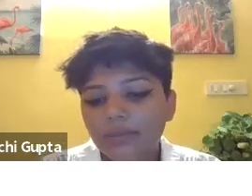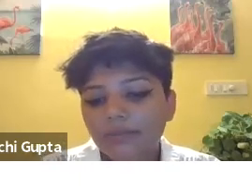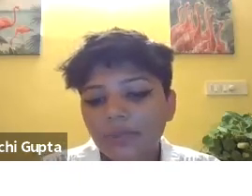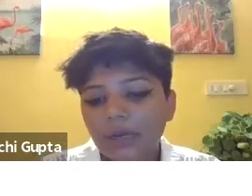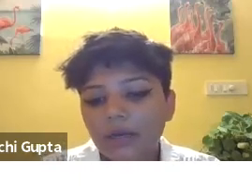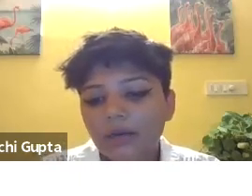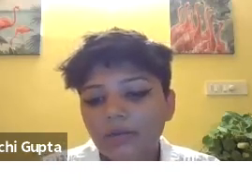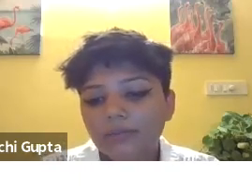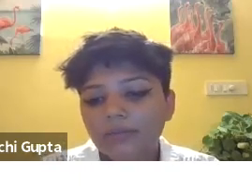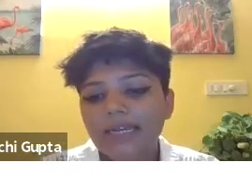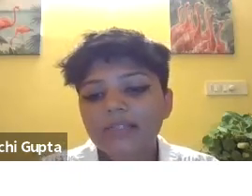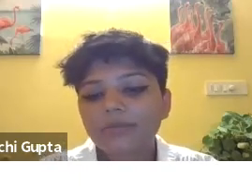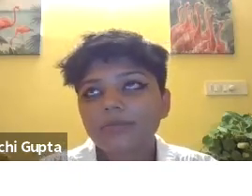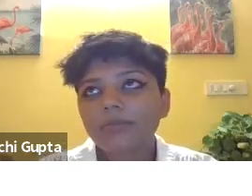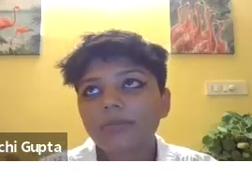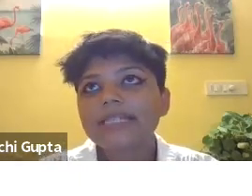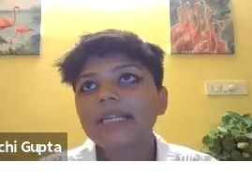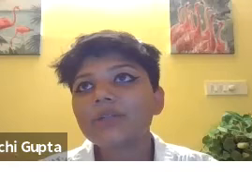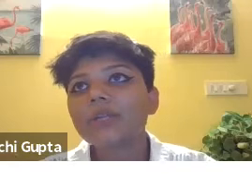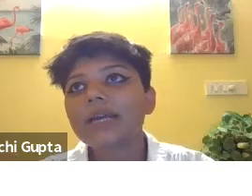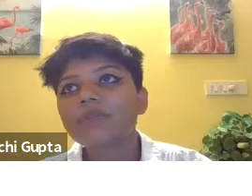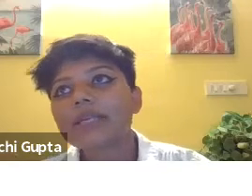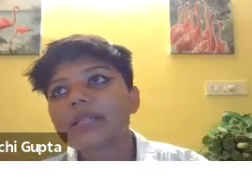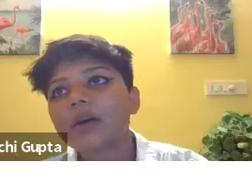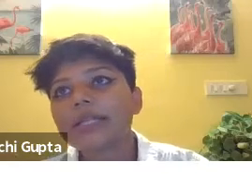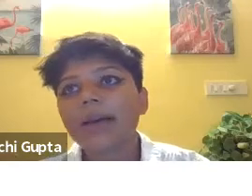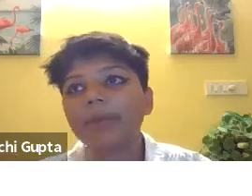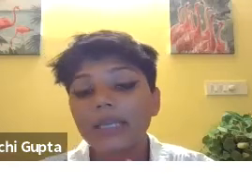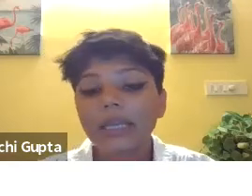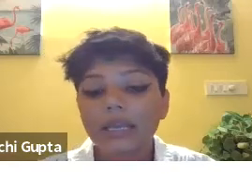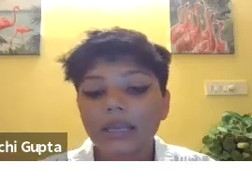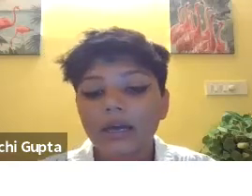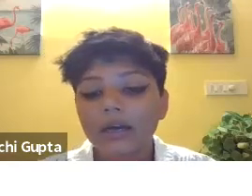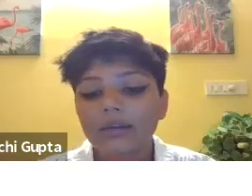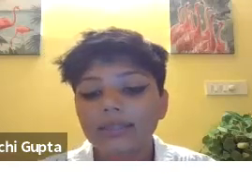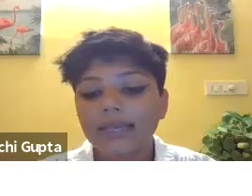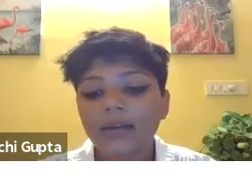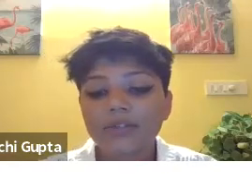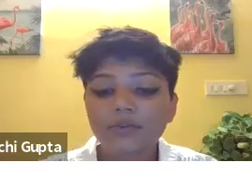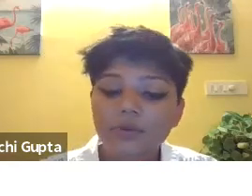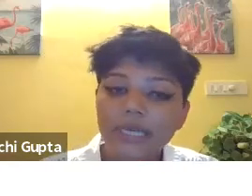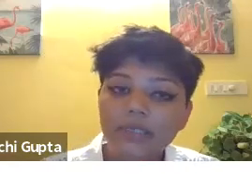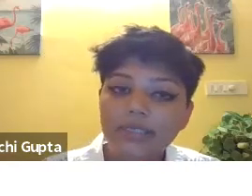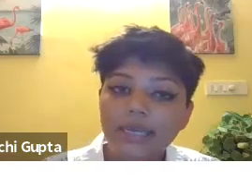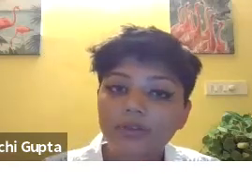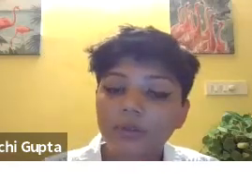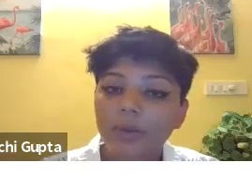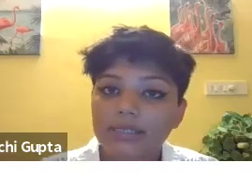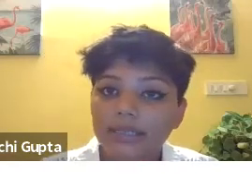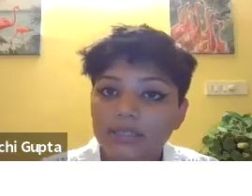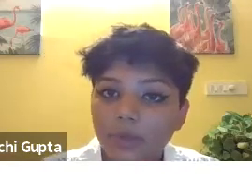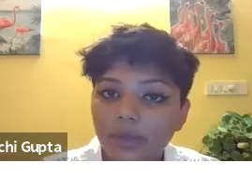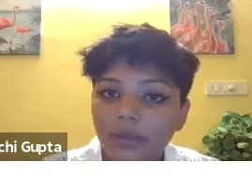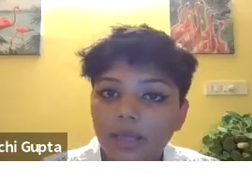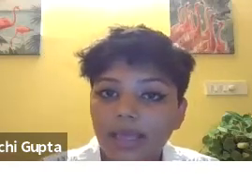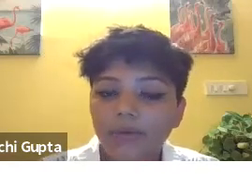masses, uh, there is basically two types of things now that's happening. There are studios that are just catering to the masses